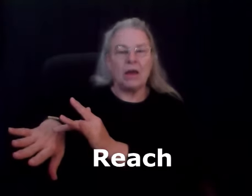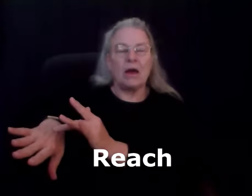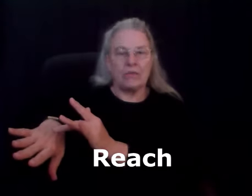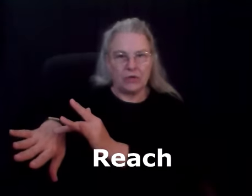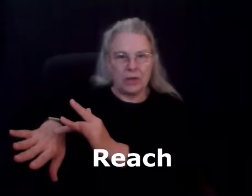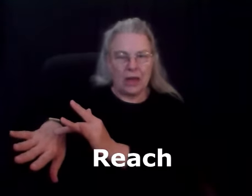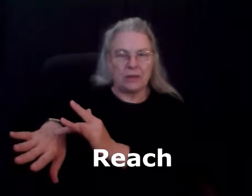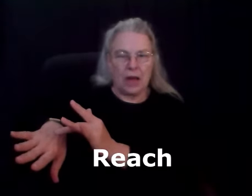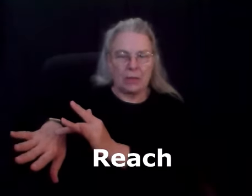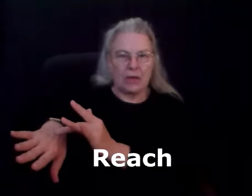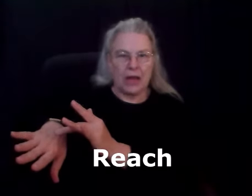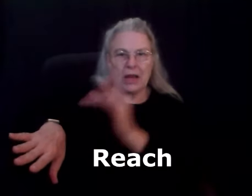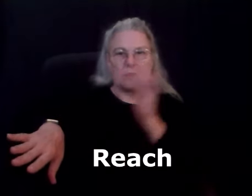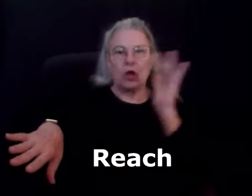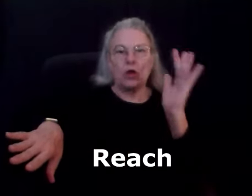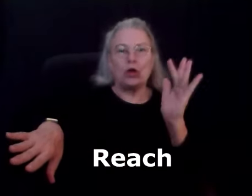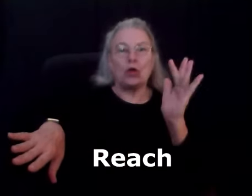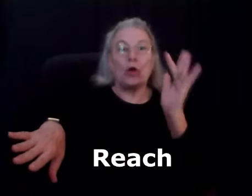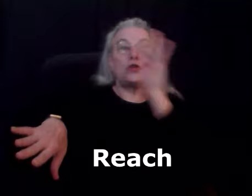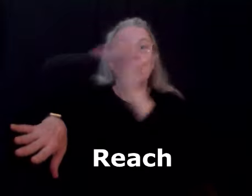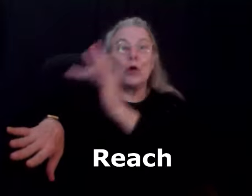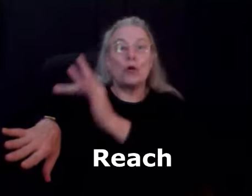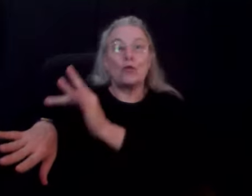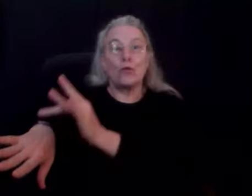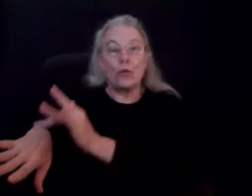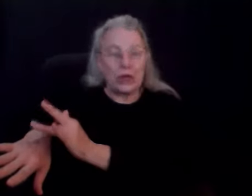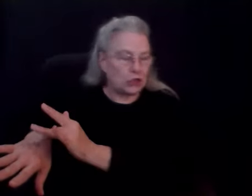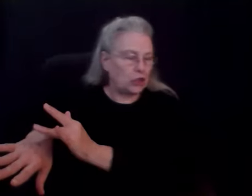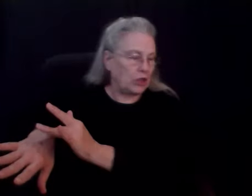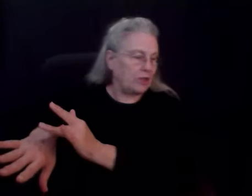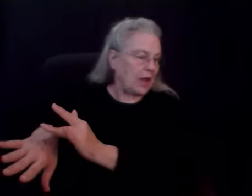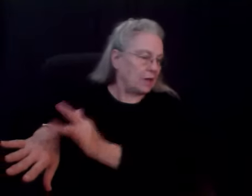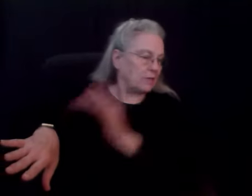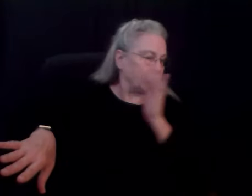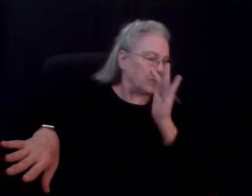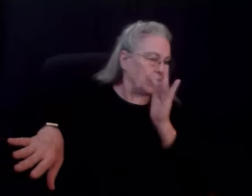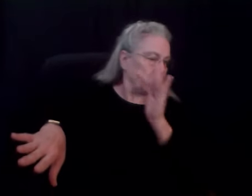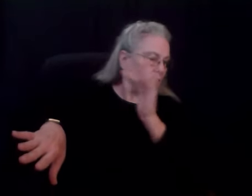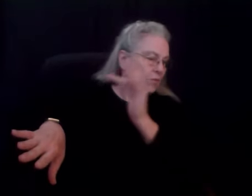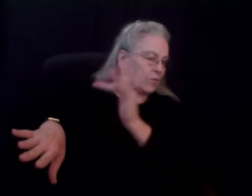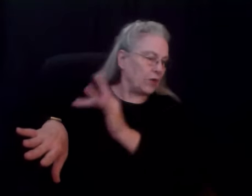your non-dominant hand. You're going to reach that. Reach.